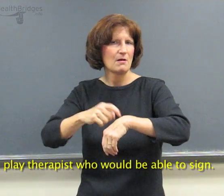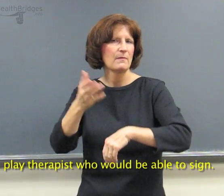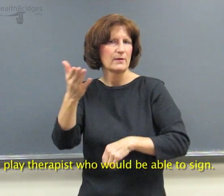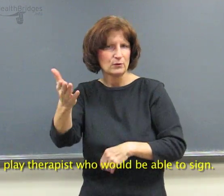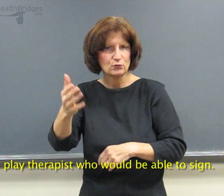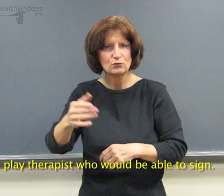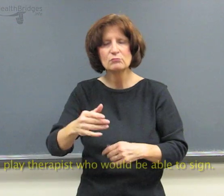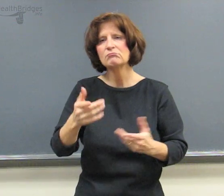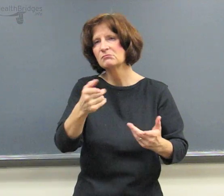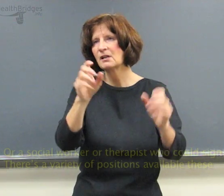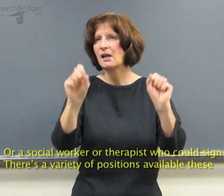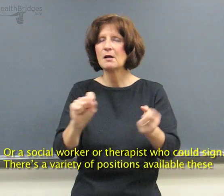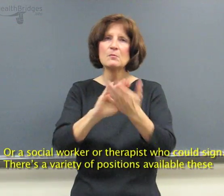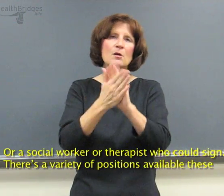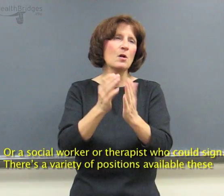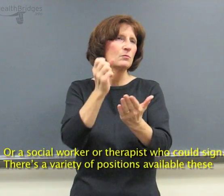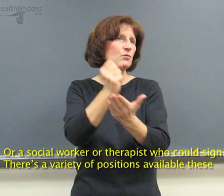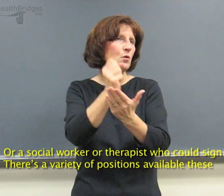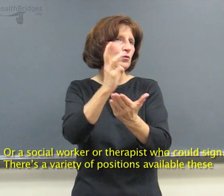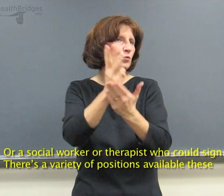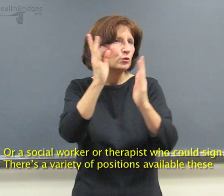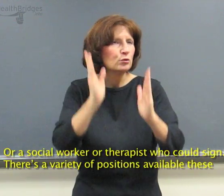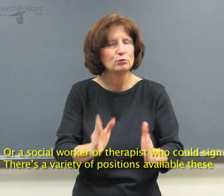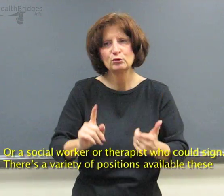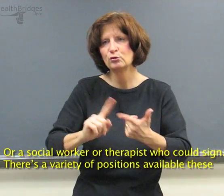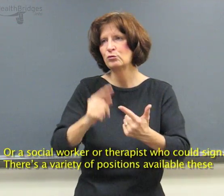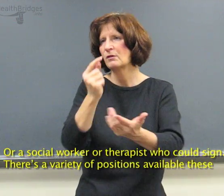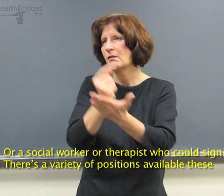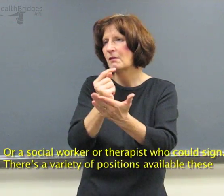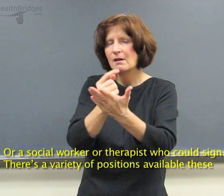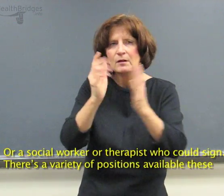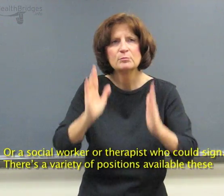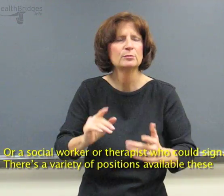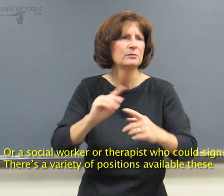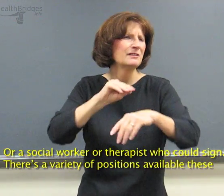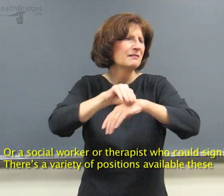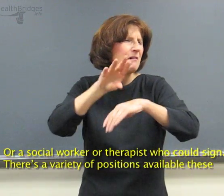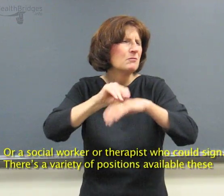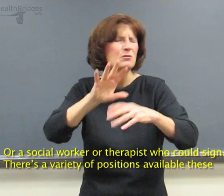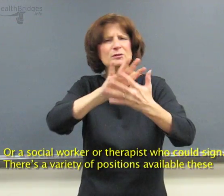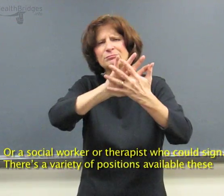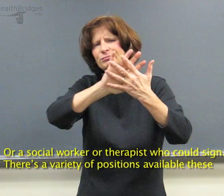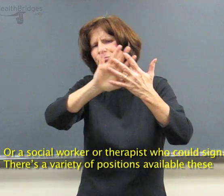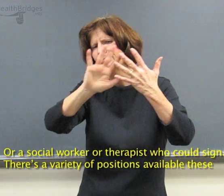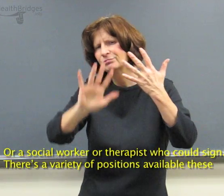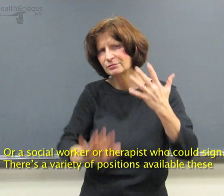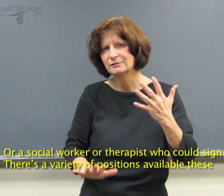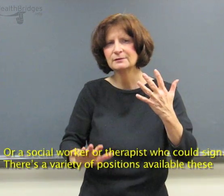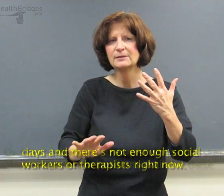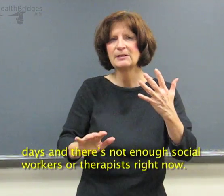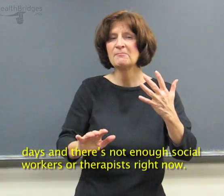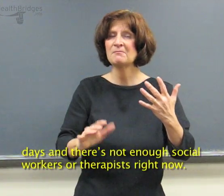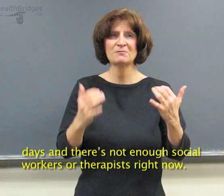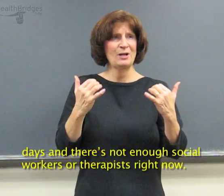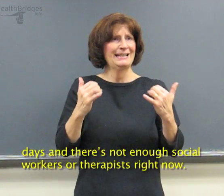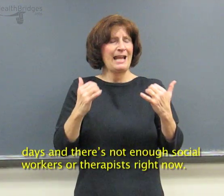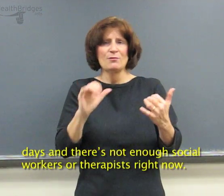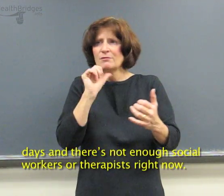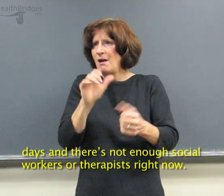time, they would love to have a play therapist who would be able to sign, or a social worker or therapist who could sign.